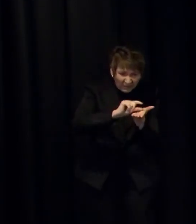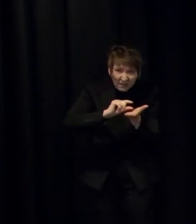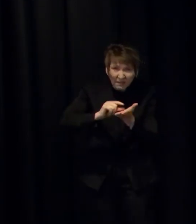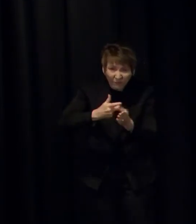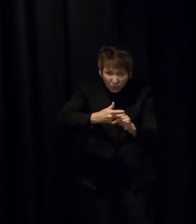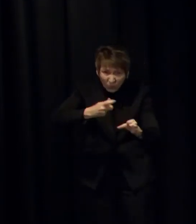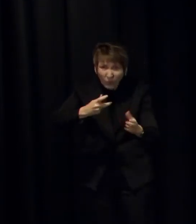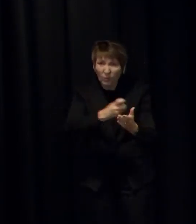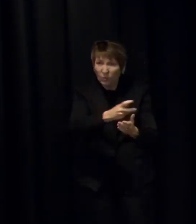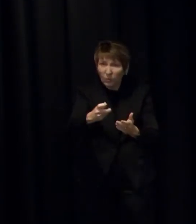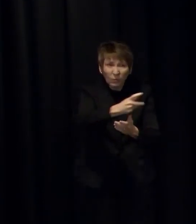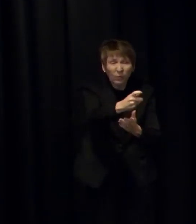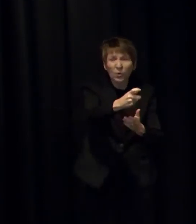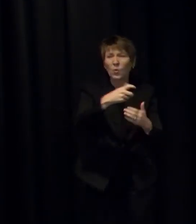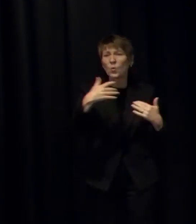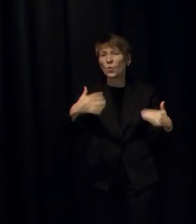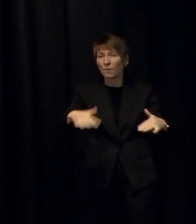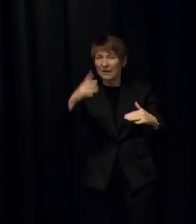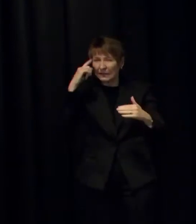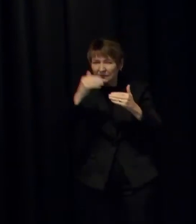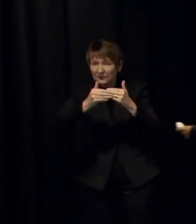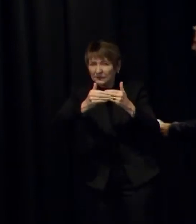Premier.